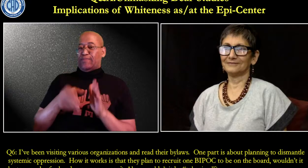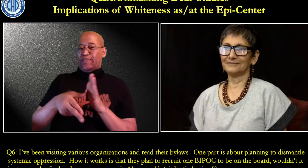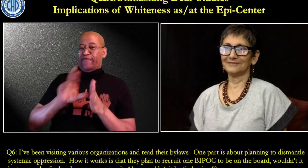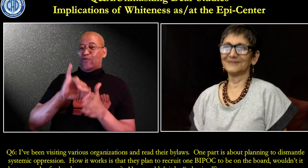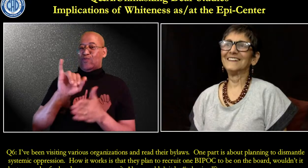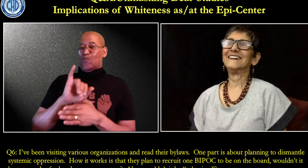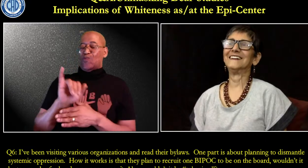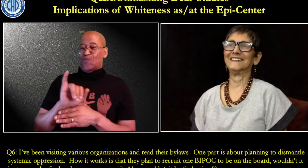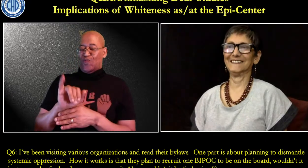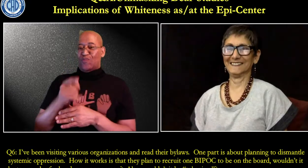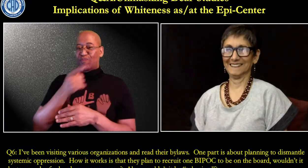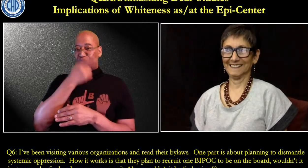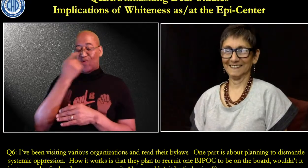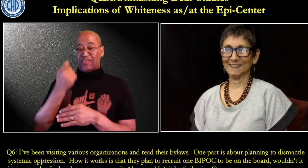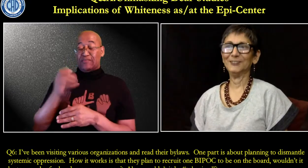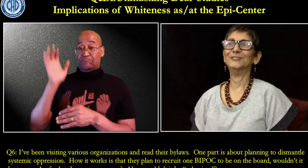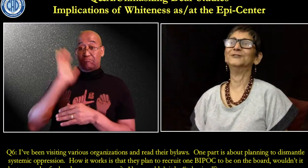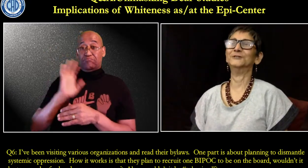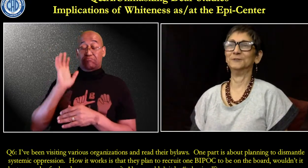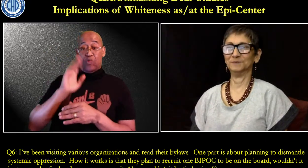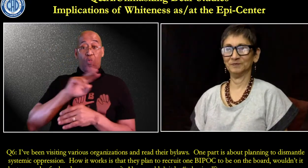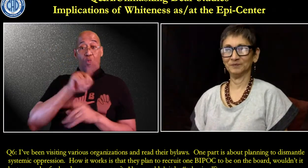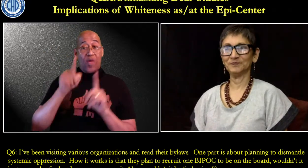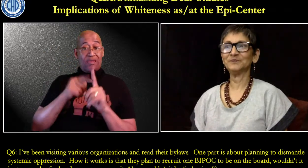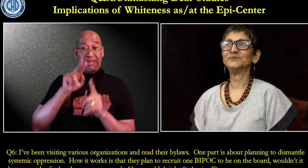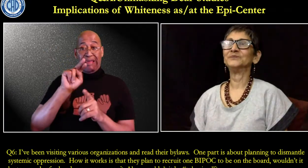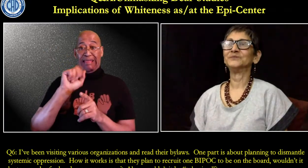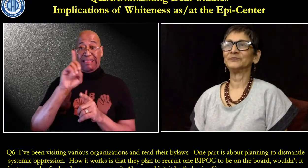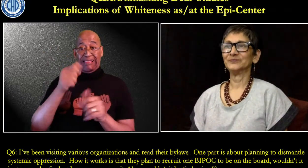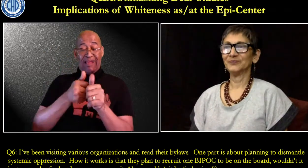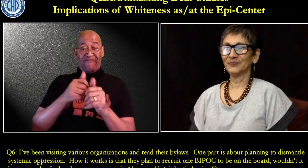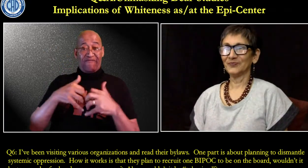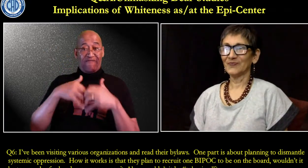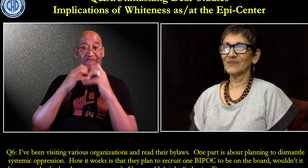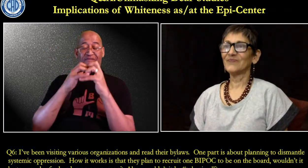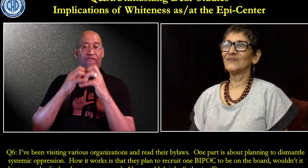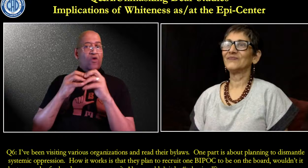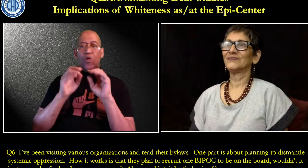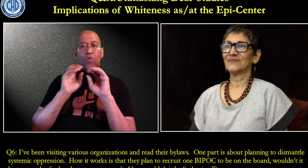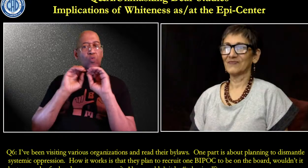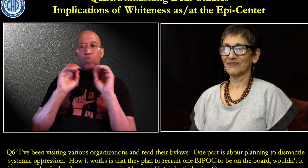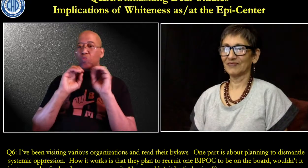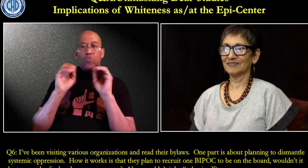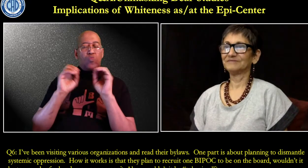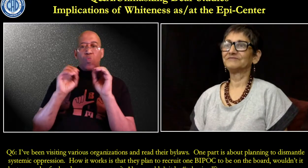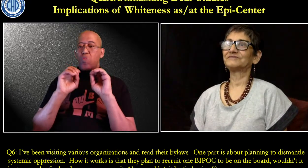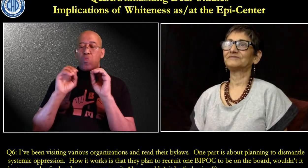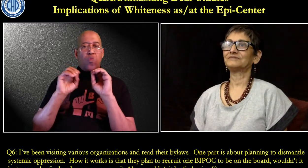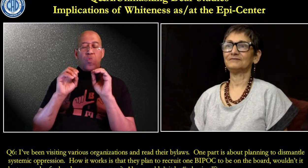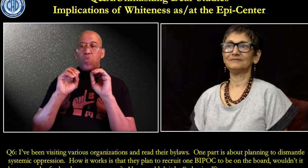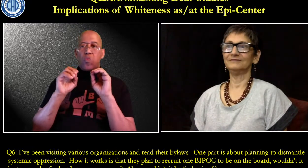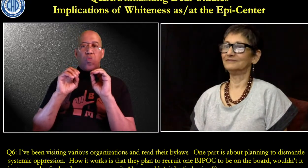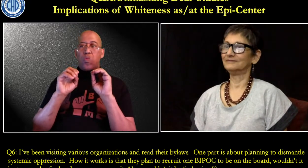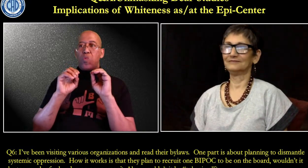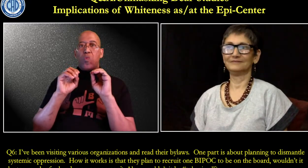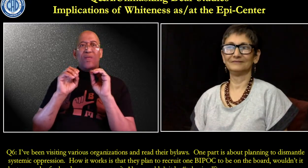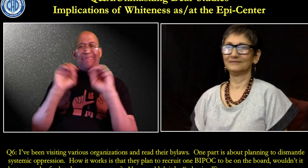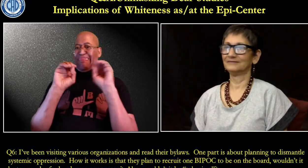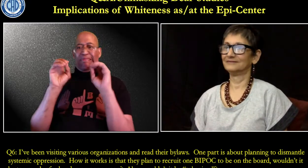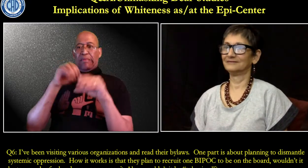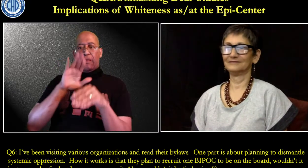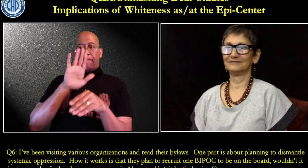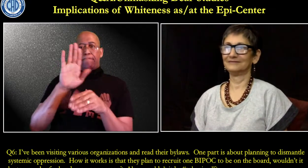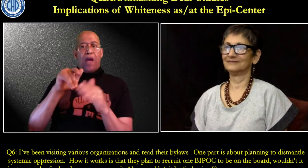NAD has a very interesting history that needs to be revised as well. But NAD, when it was